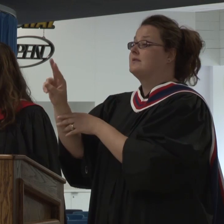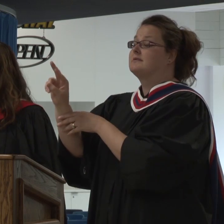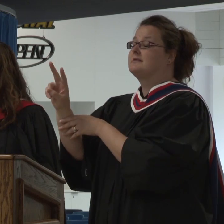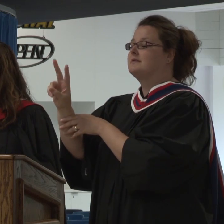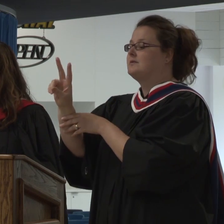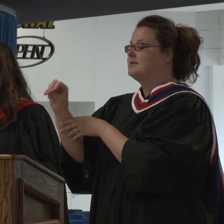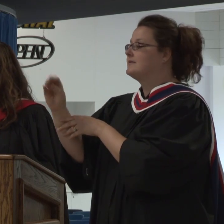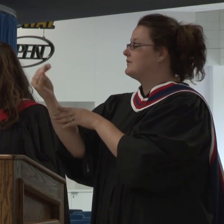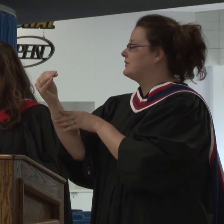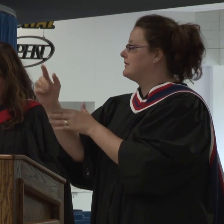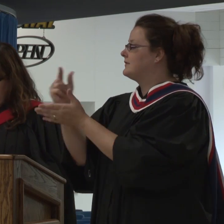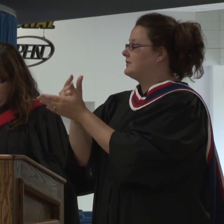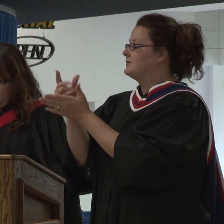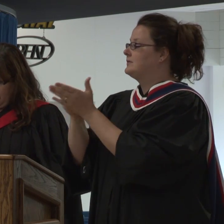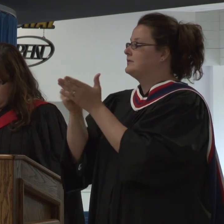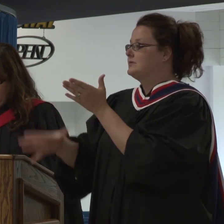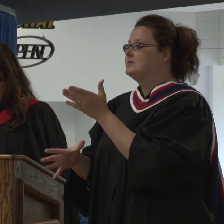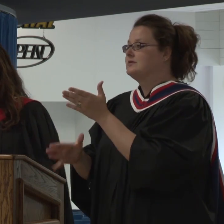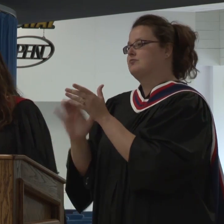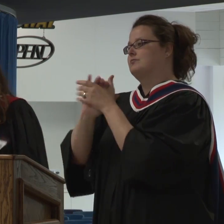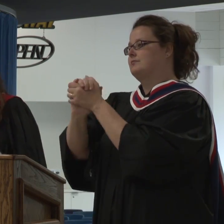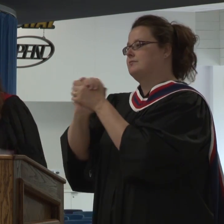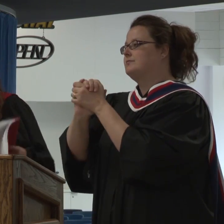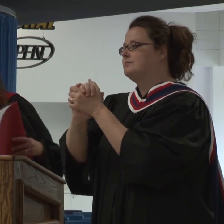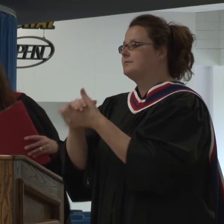graduates. Thank you.